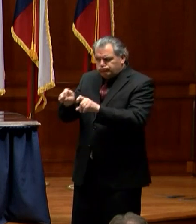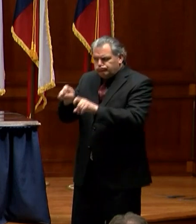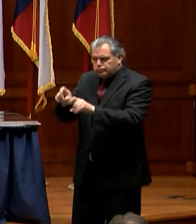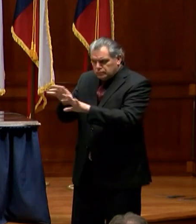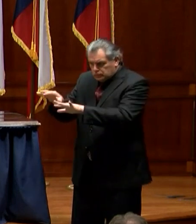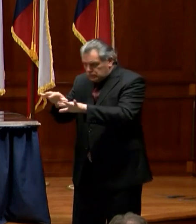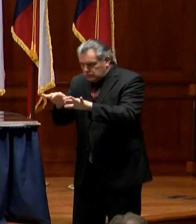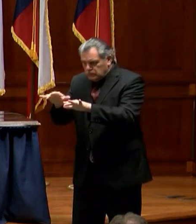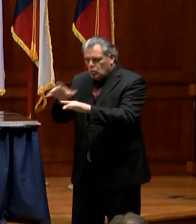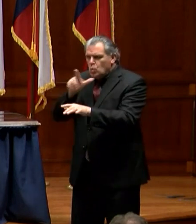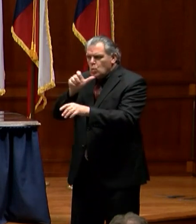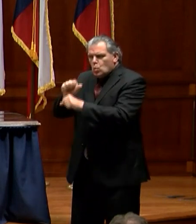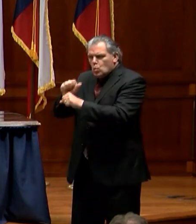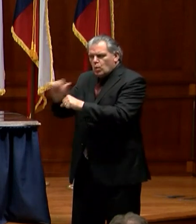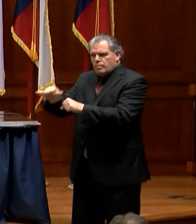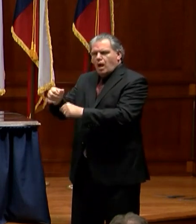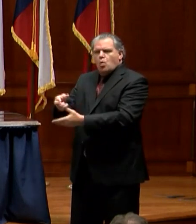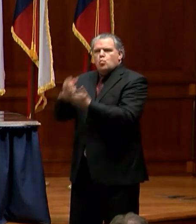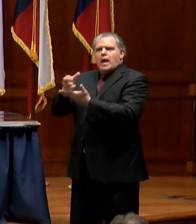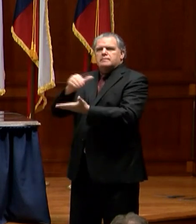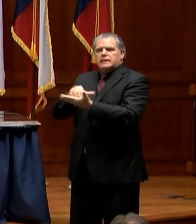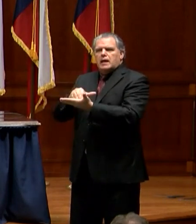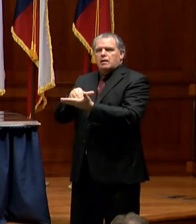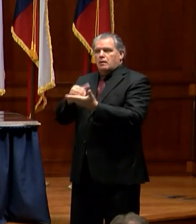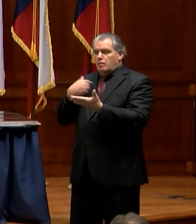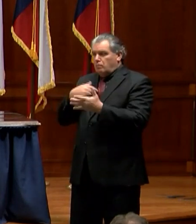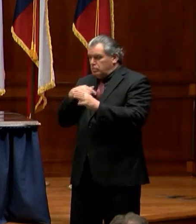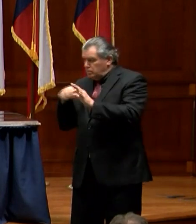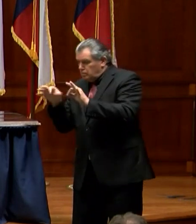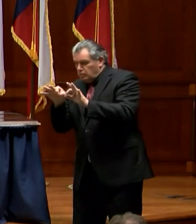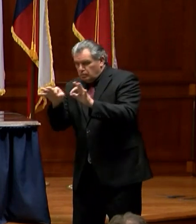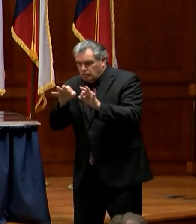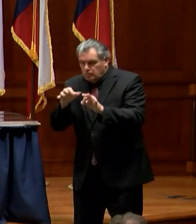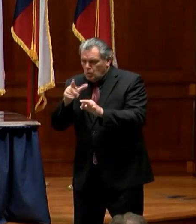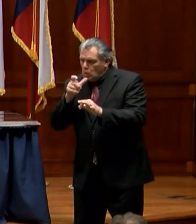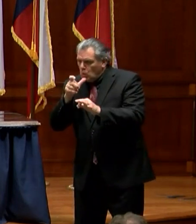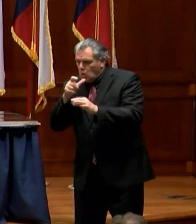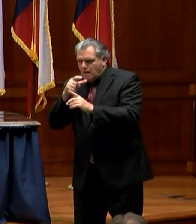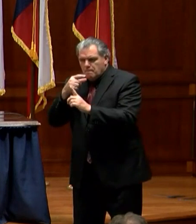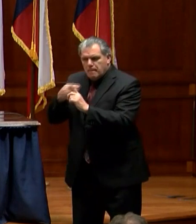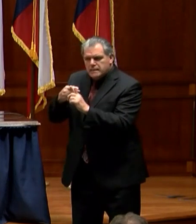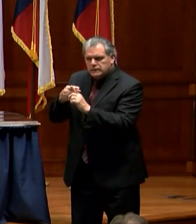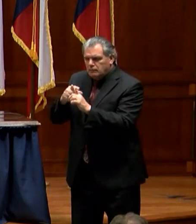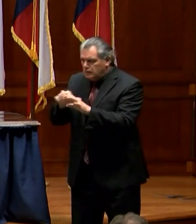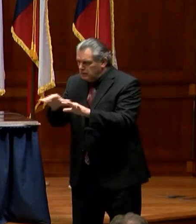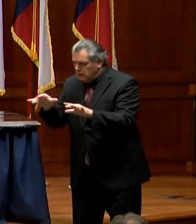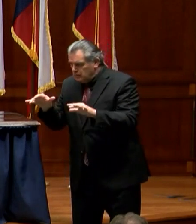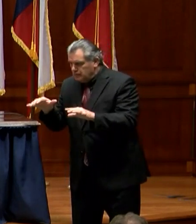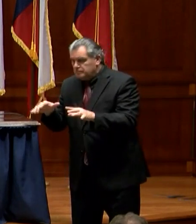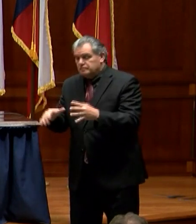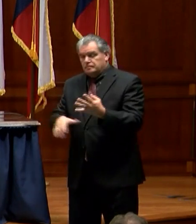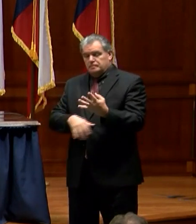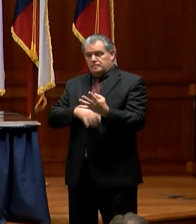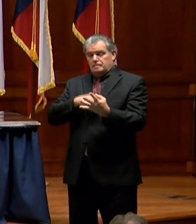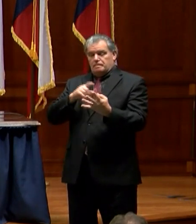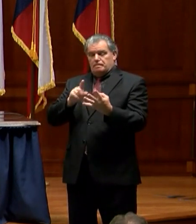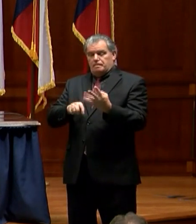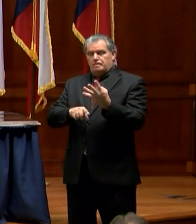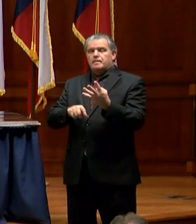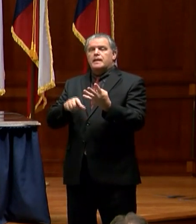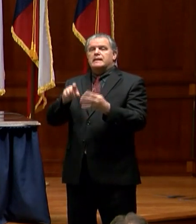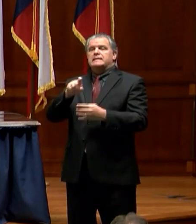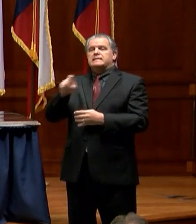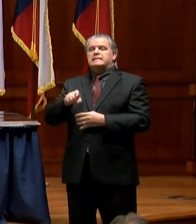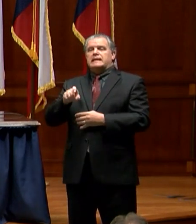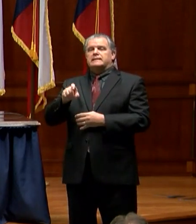rehab center to make sure that they were able to identify and isolate anybody who tested positive. And then there is the medical resort, Texas